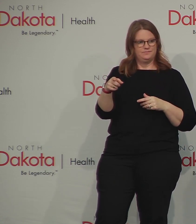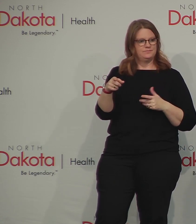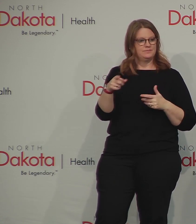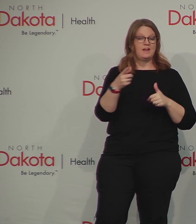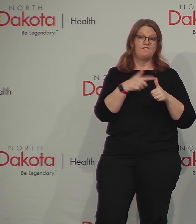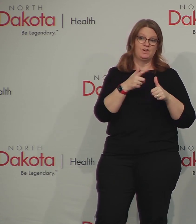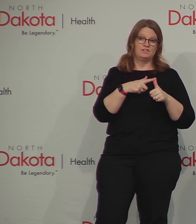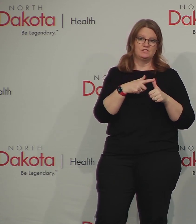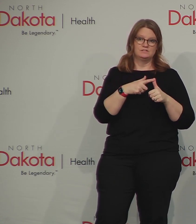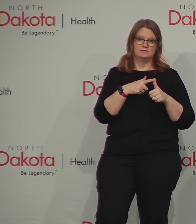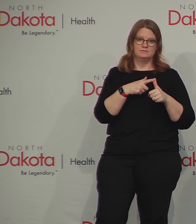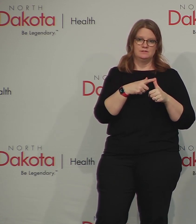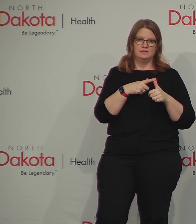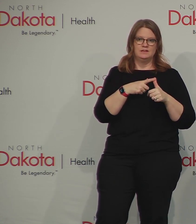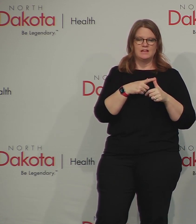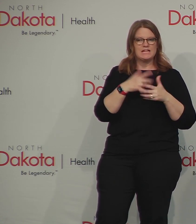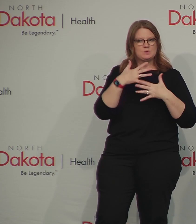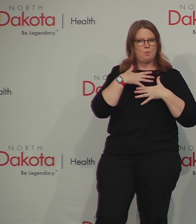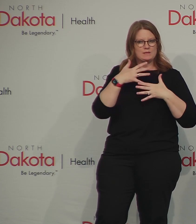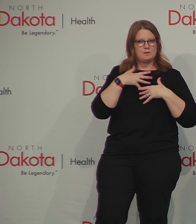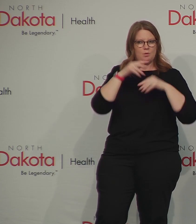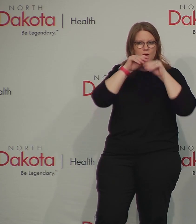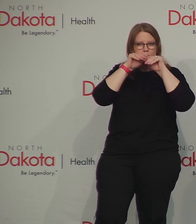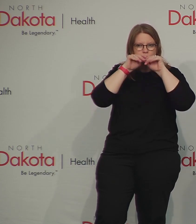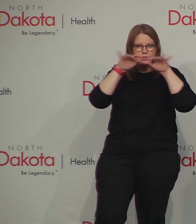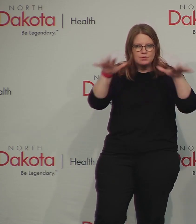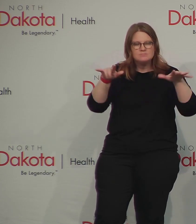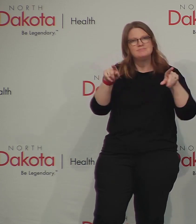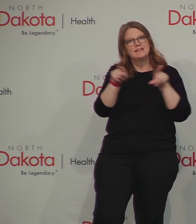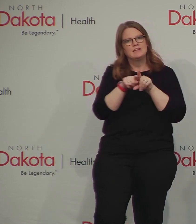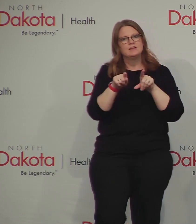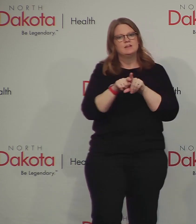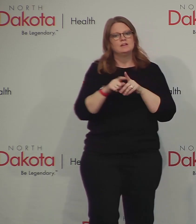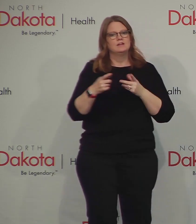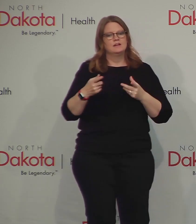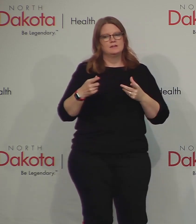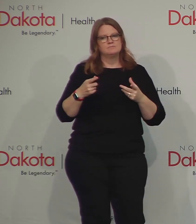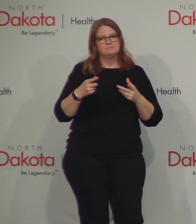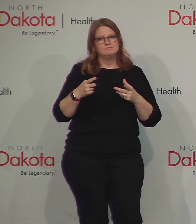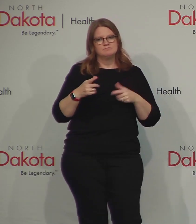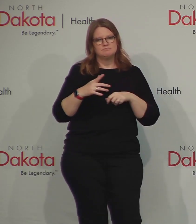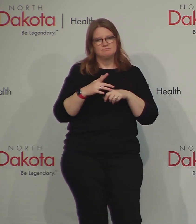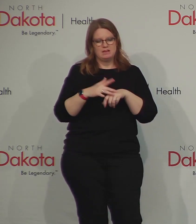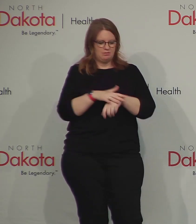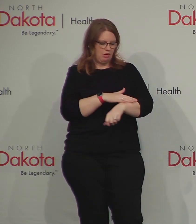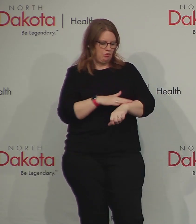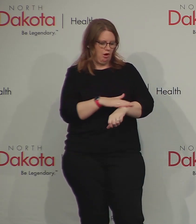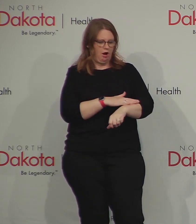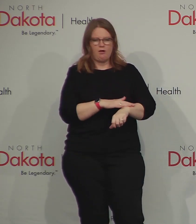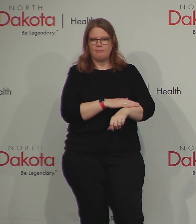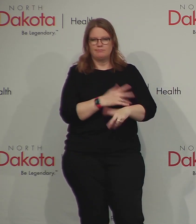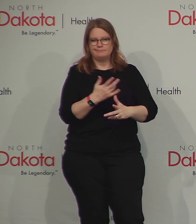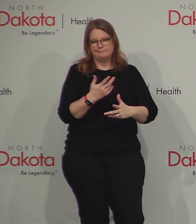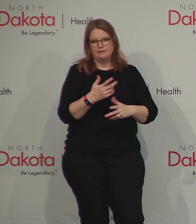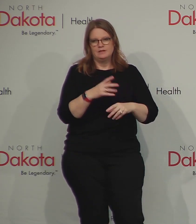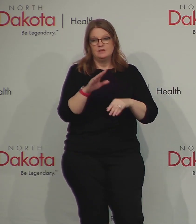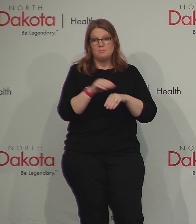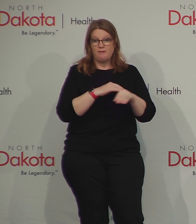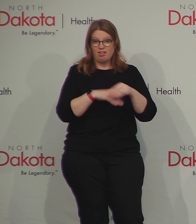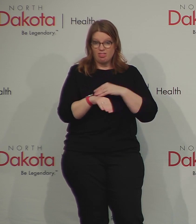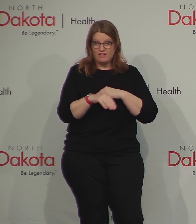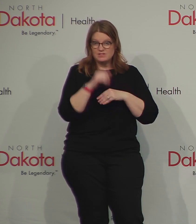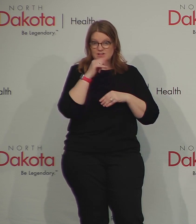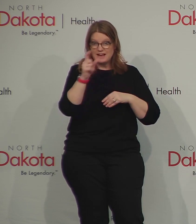well, first it's passed through the respiratory route. It can also be passed through fomites, but not on your arm. But gloves are